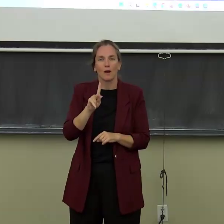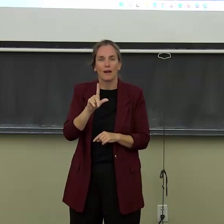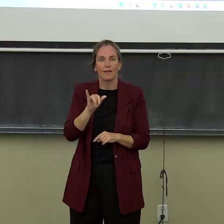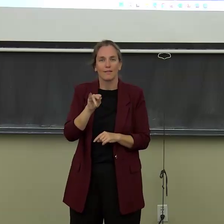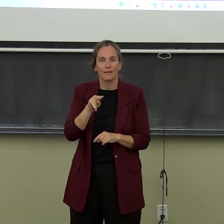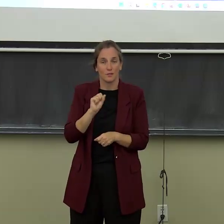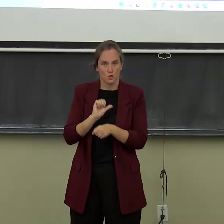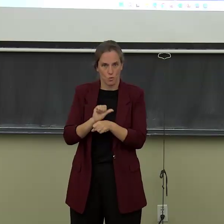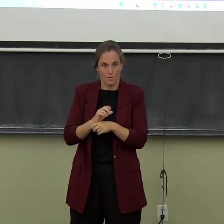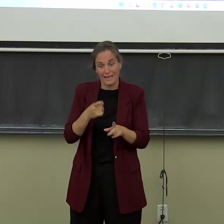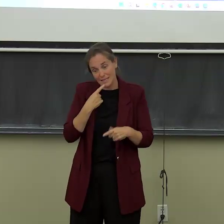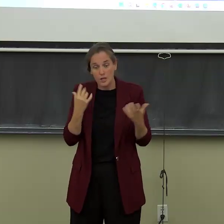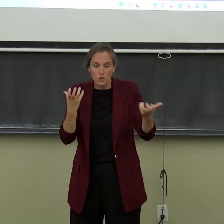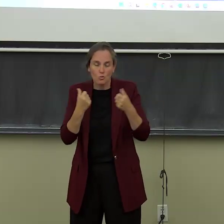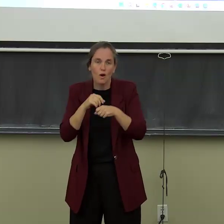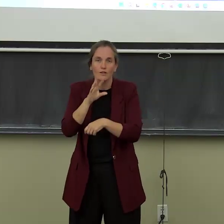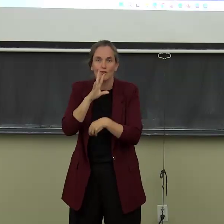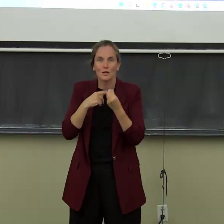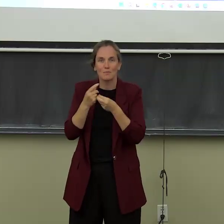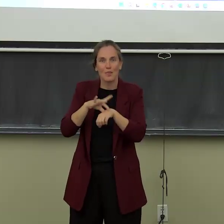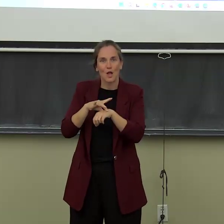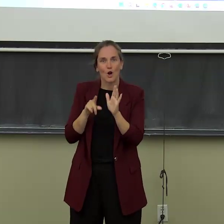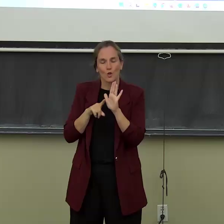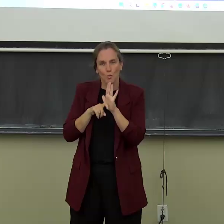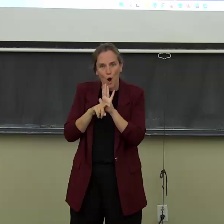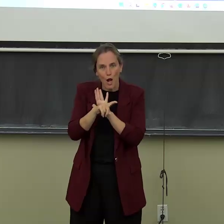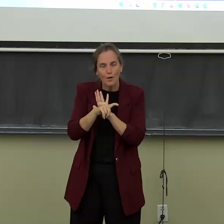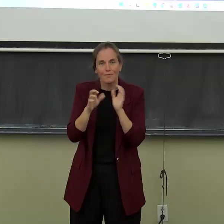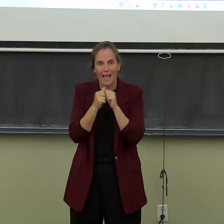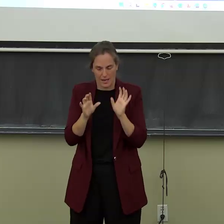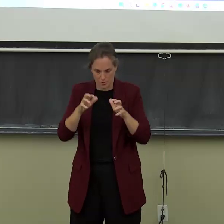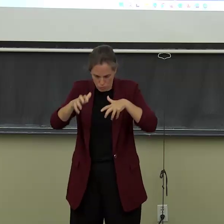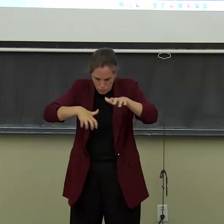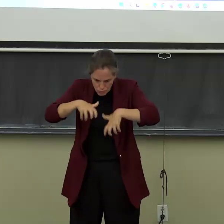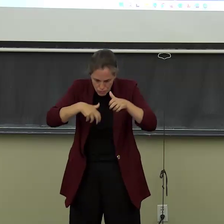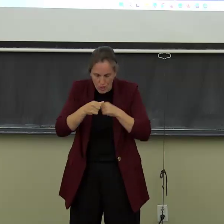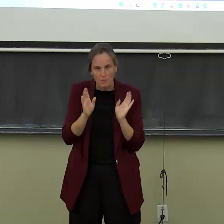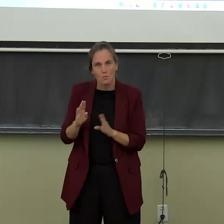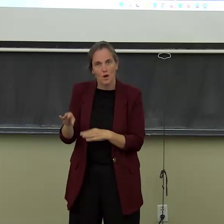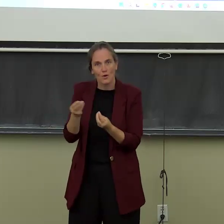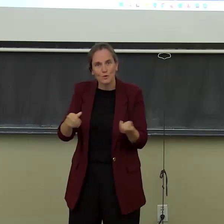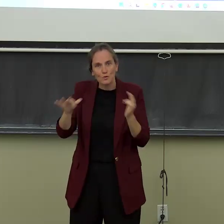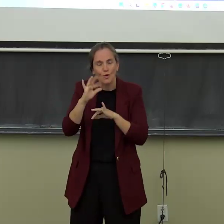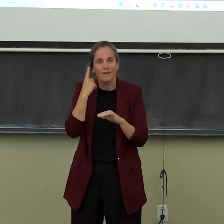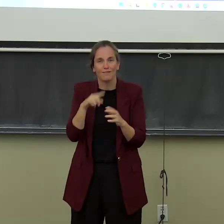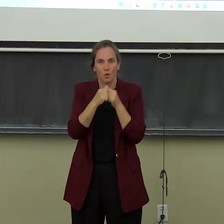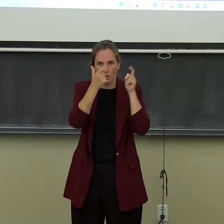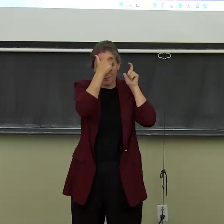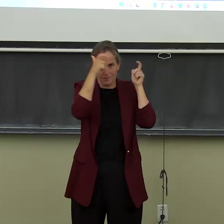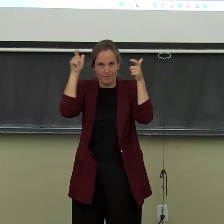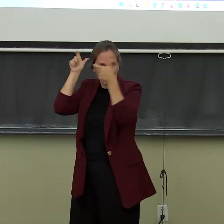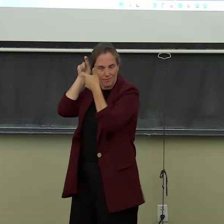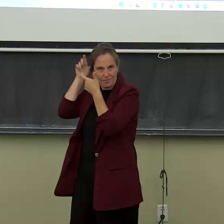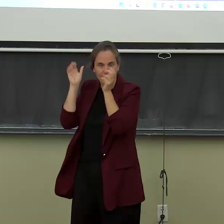oh, I want to talk about the earthworm and preparing the soil for change and paradigm shift. And if we really believe we